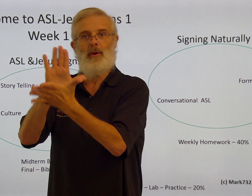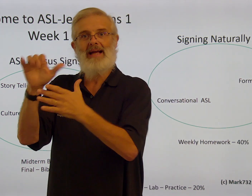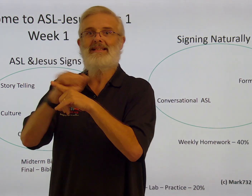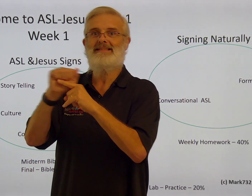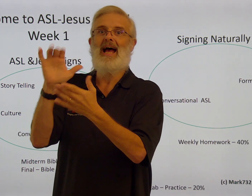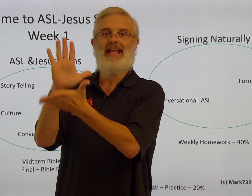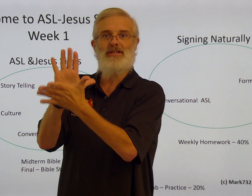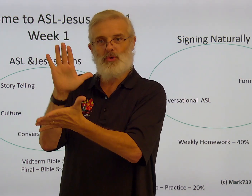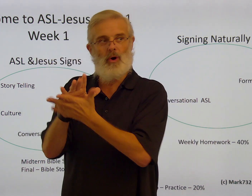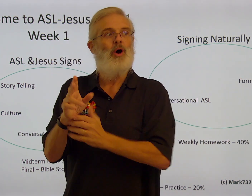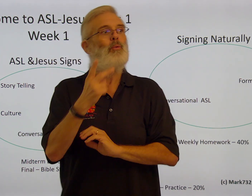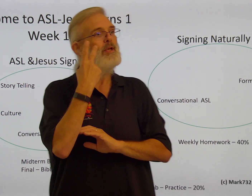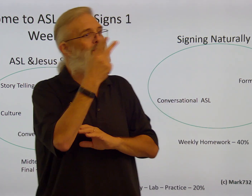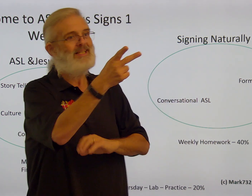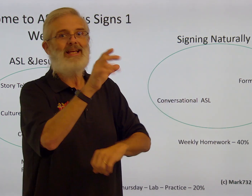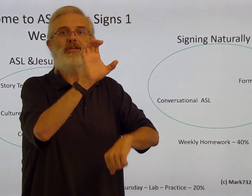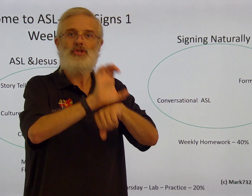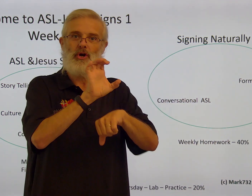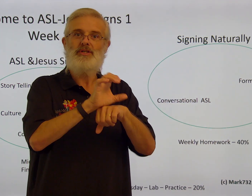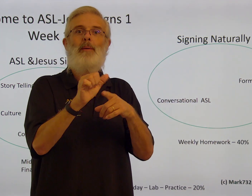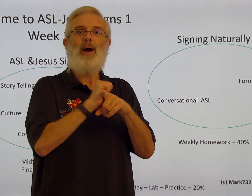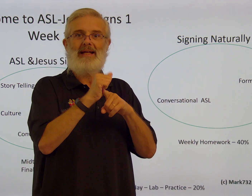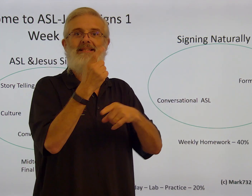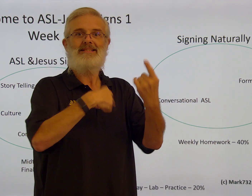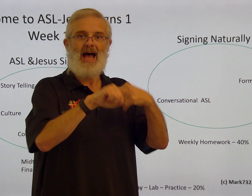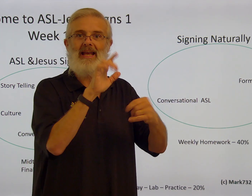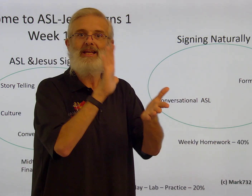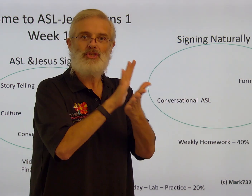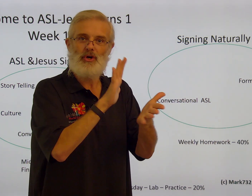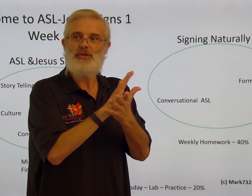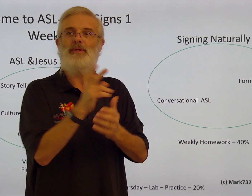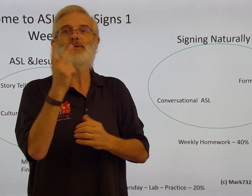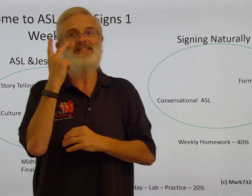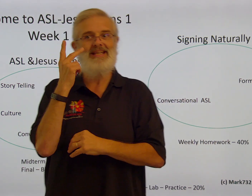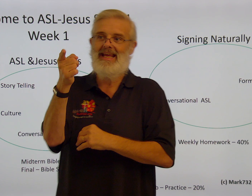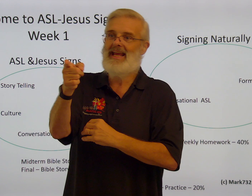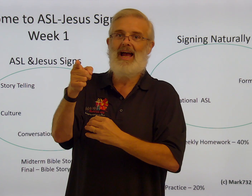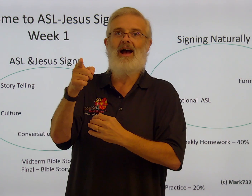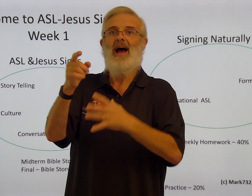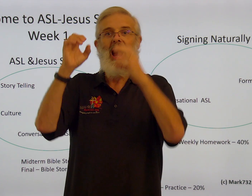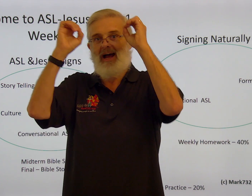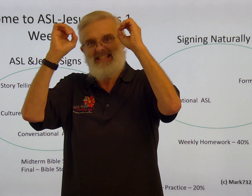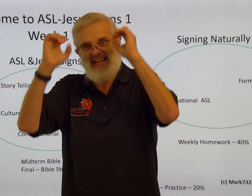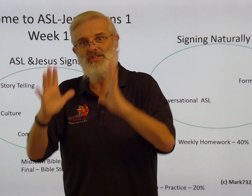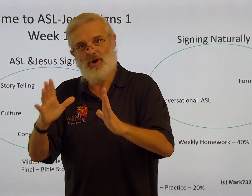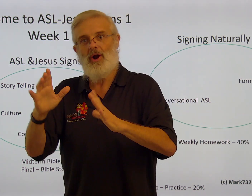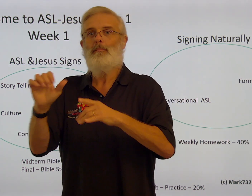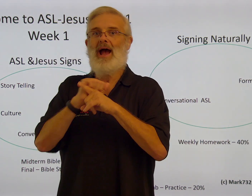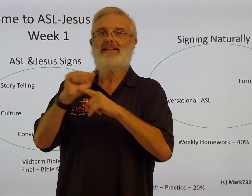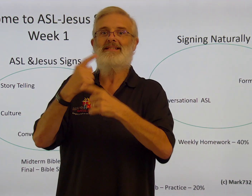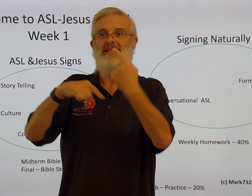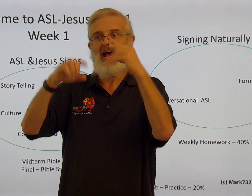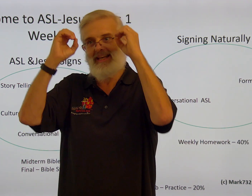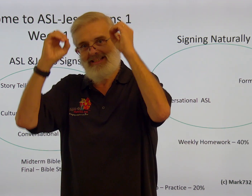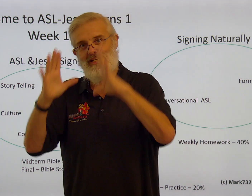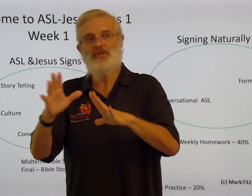practice signing school. When you see the church, practice signing church. When you see a teacher, practice signing teacher. When